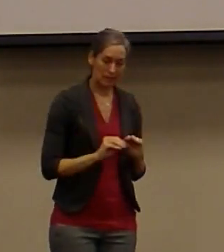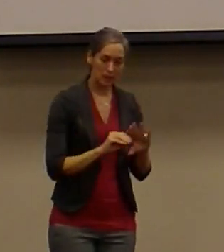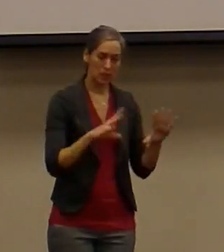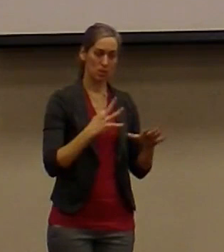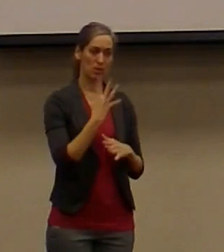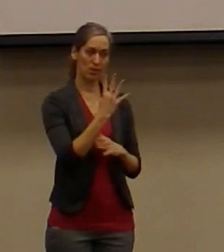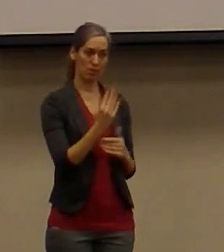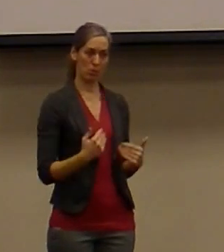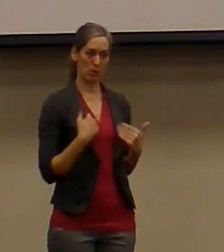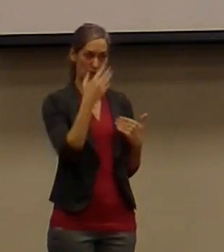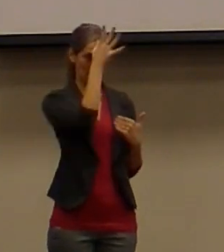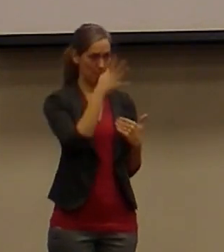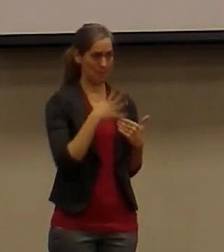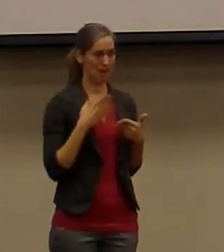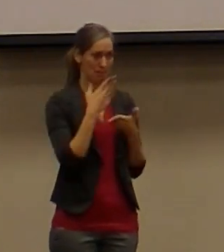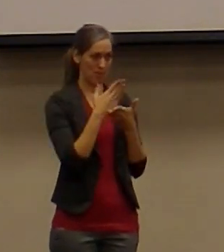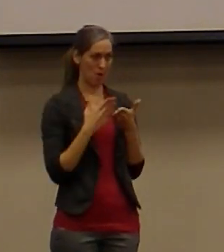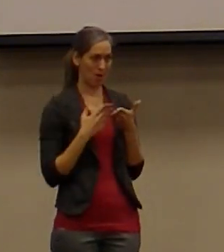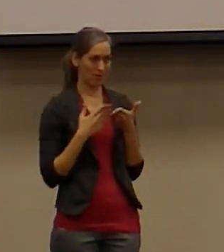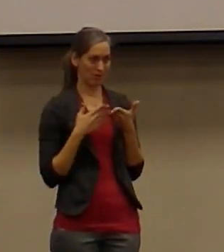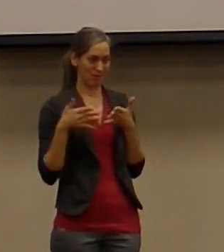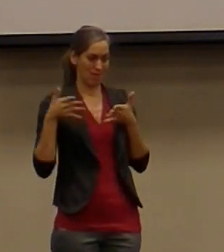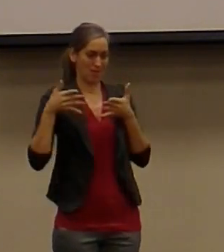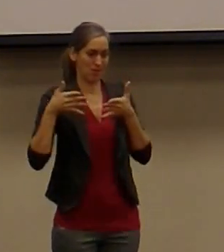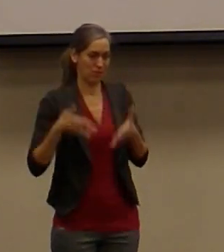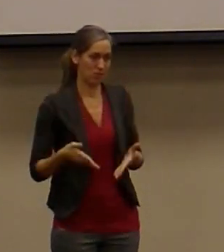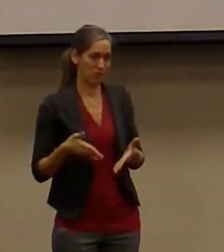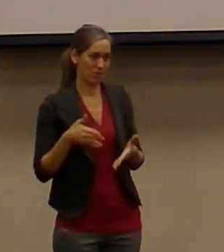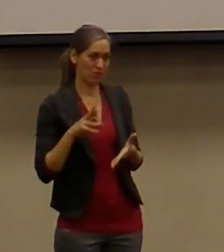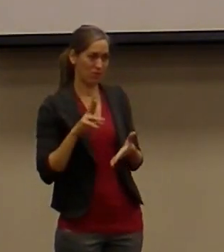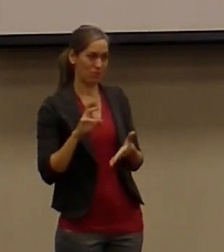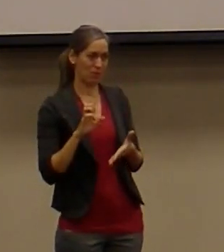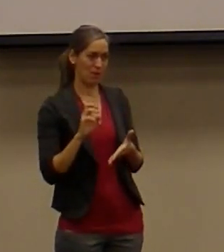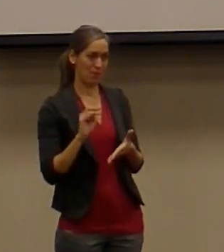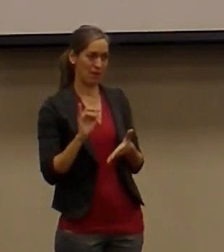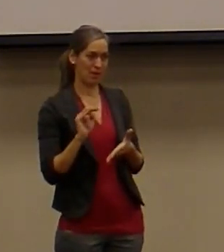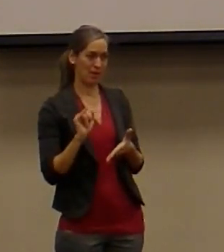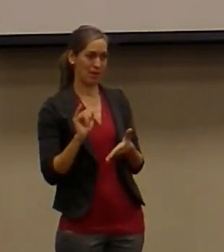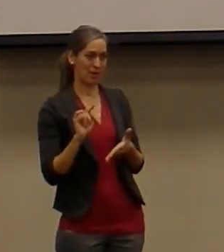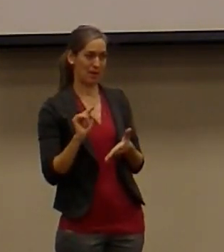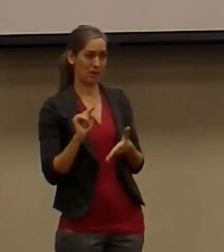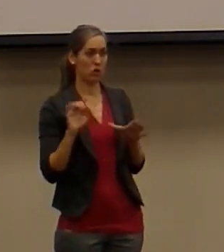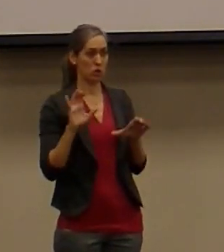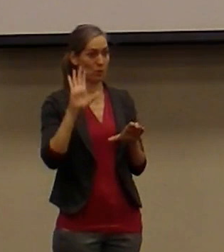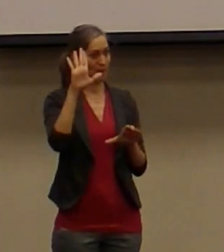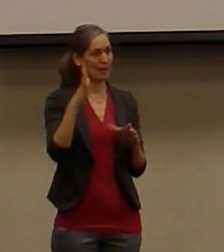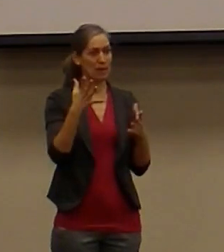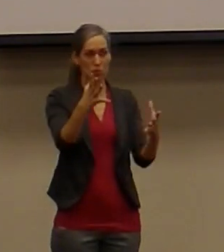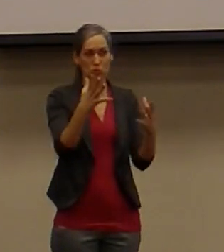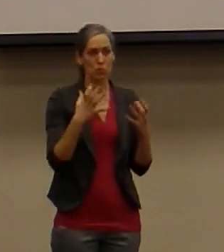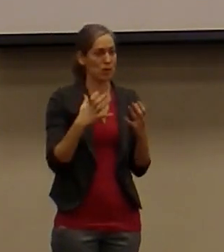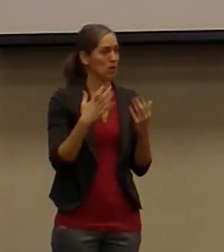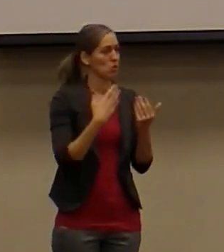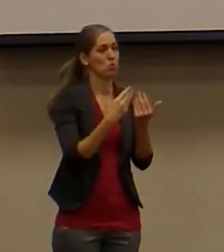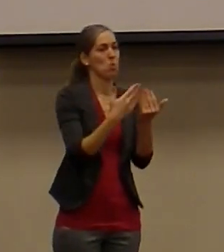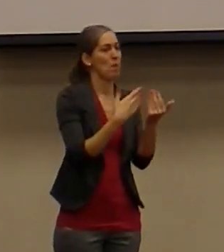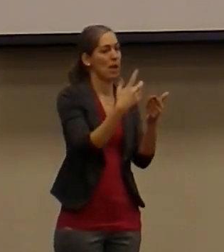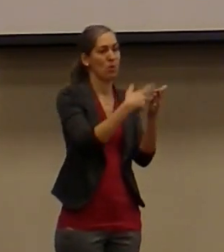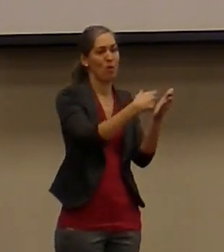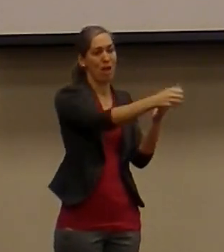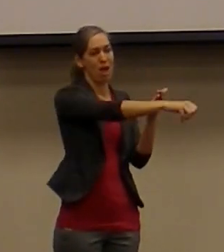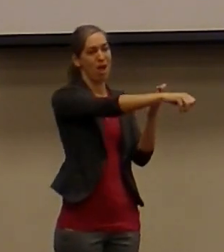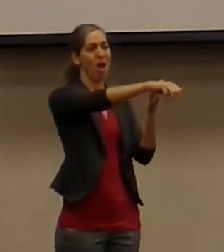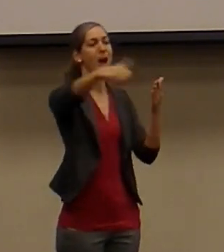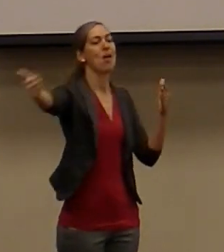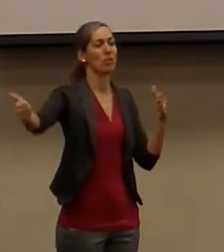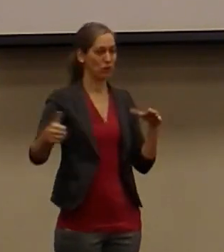men were a part of that minority that were committed to doing God's will no matter what the rest of their own nation,